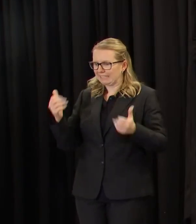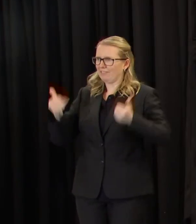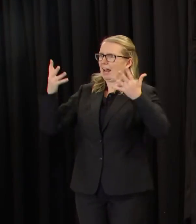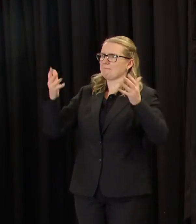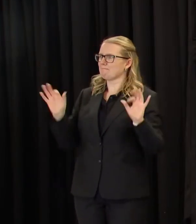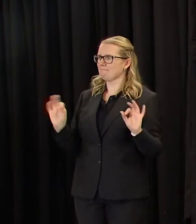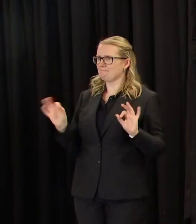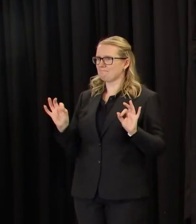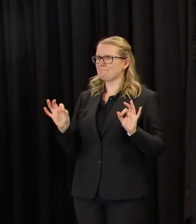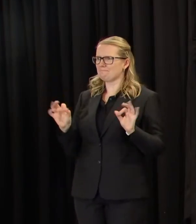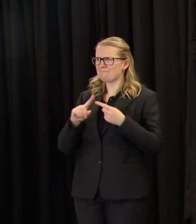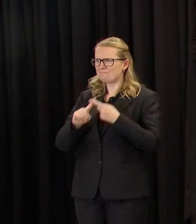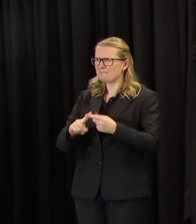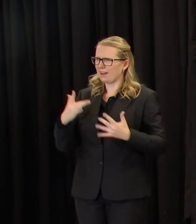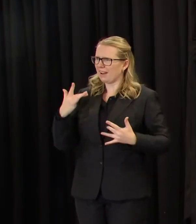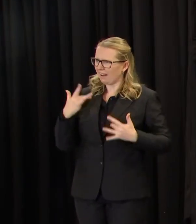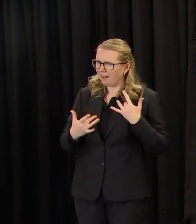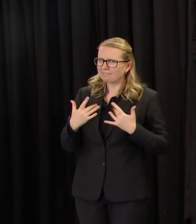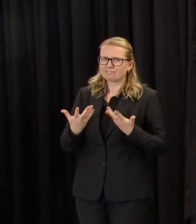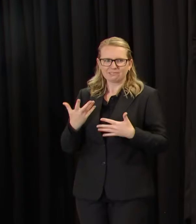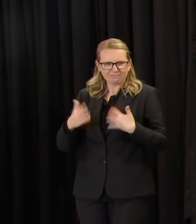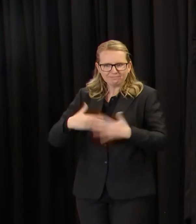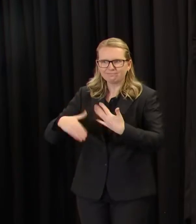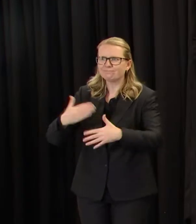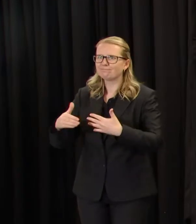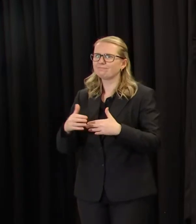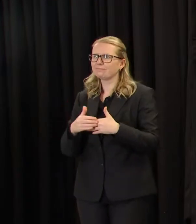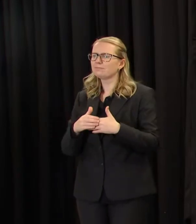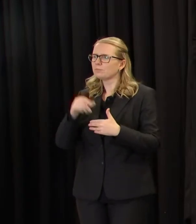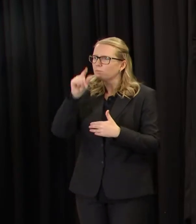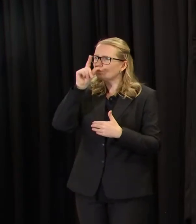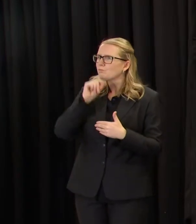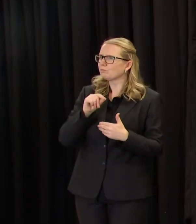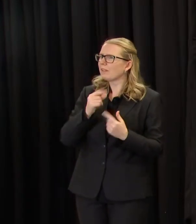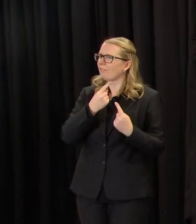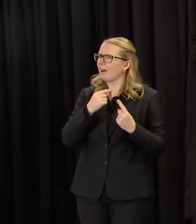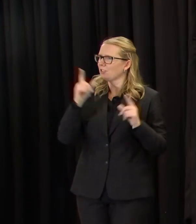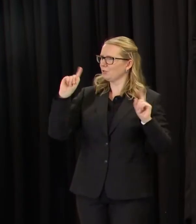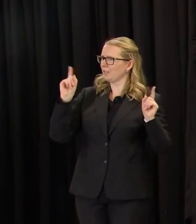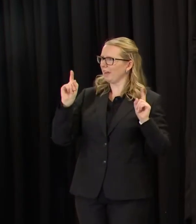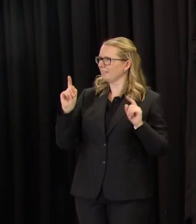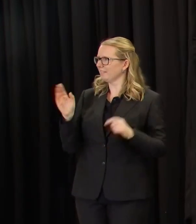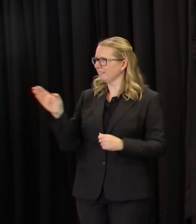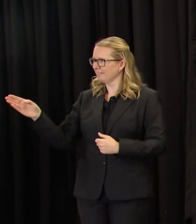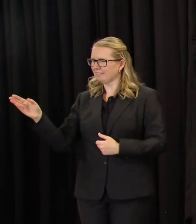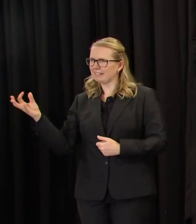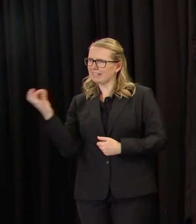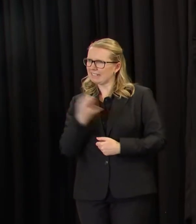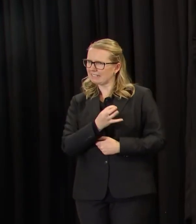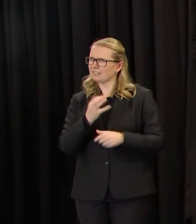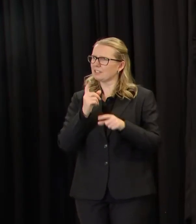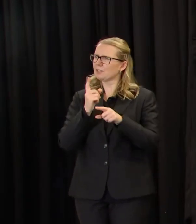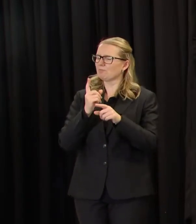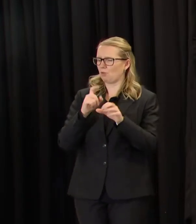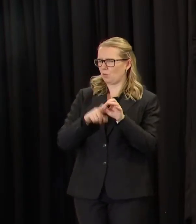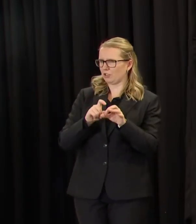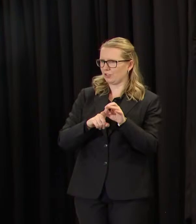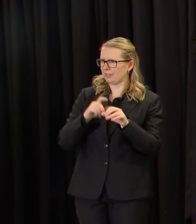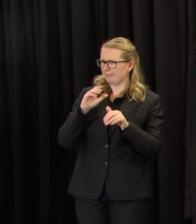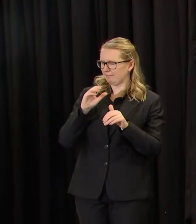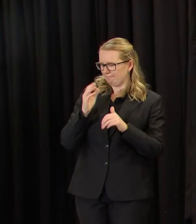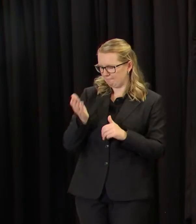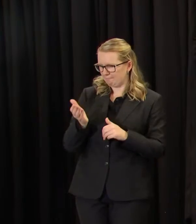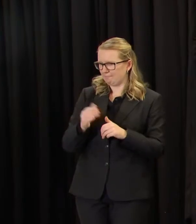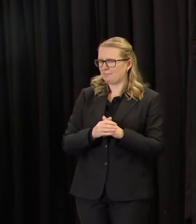still live and real and possible. That's the advice I have as of this morning. Back on Steph's point, what proportion